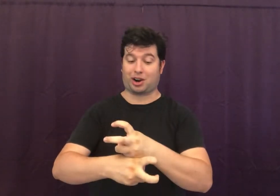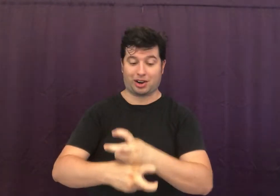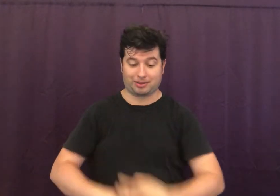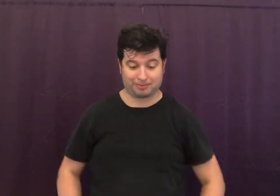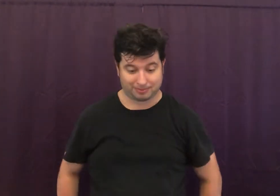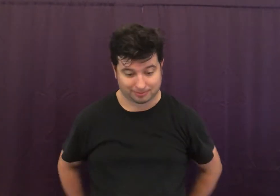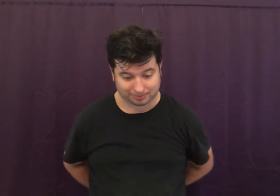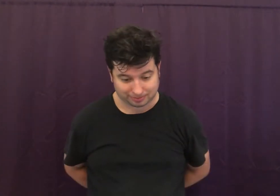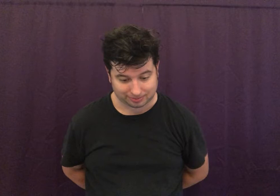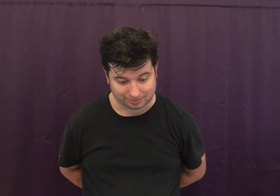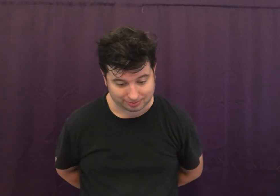Hard.